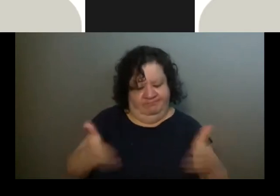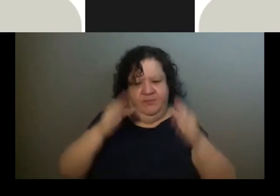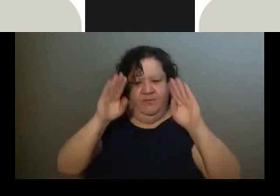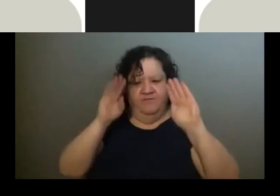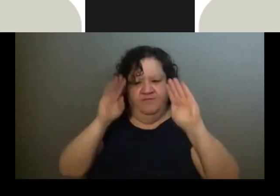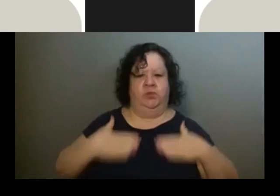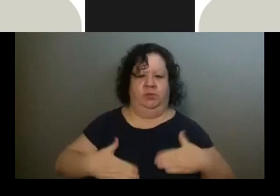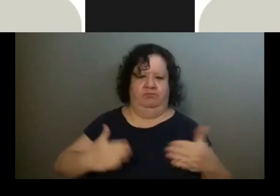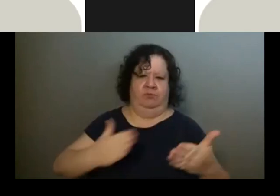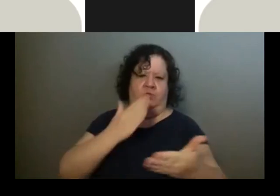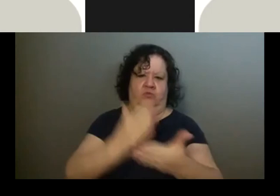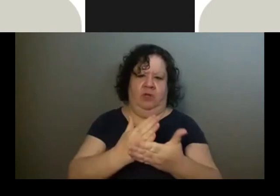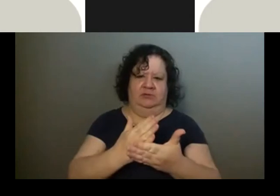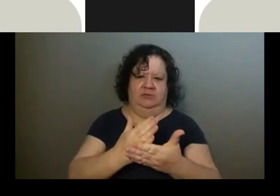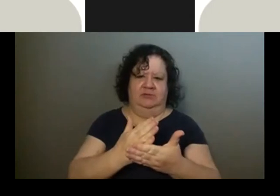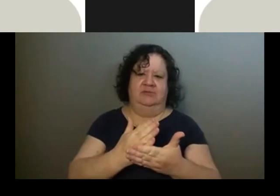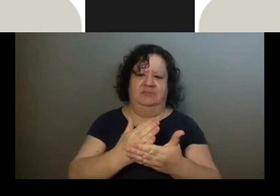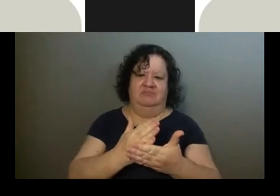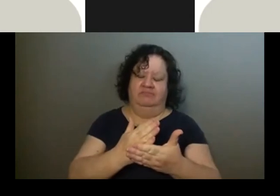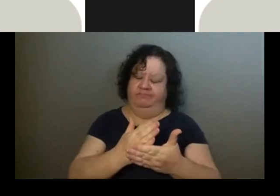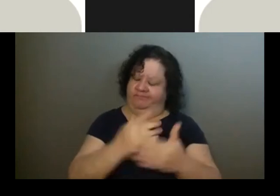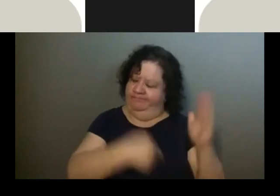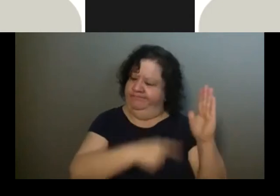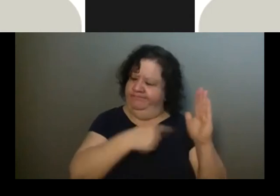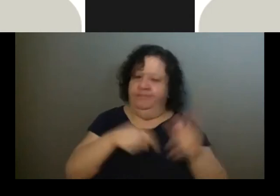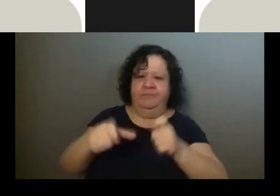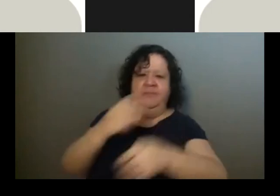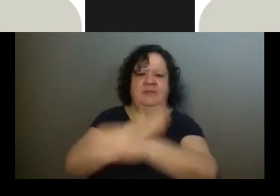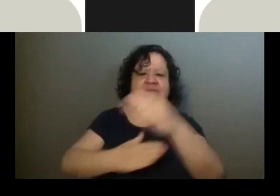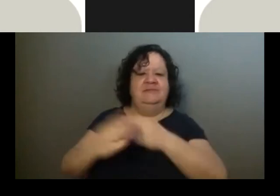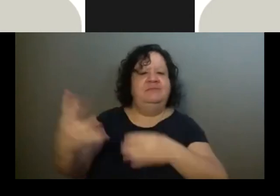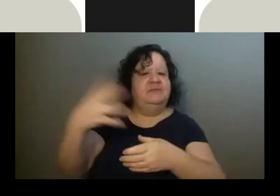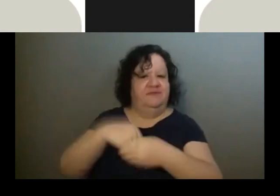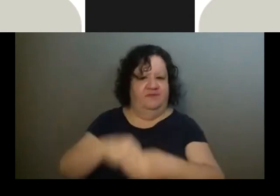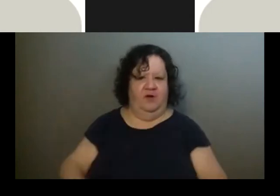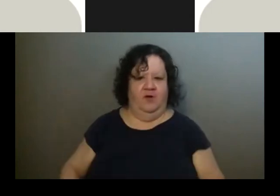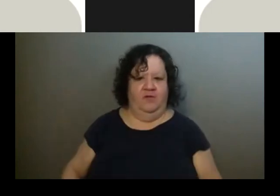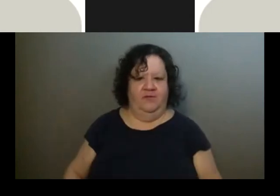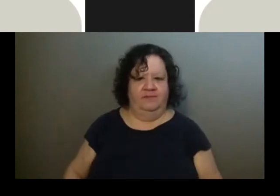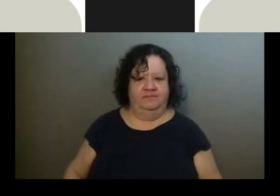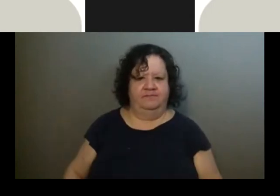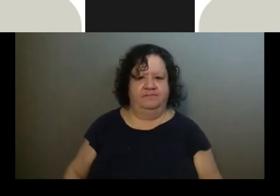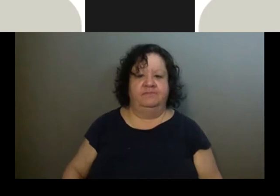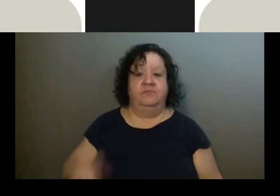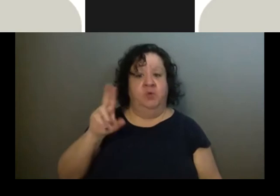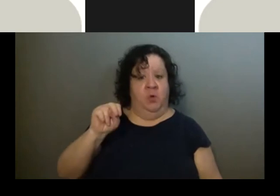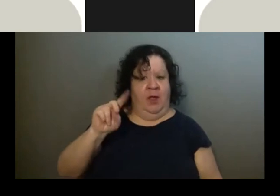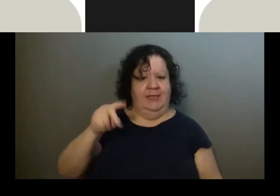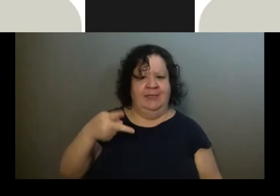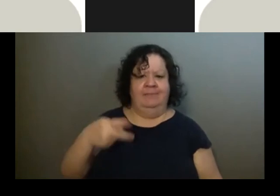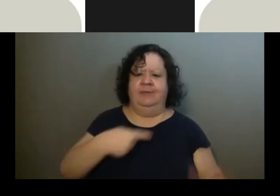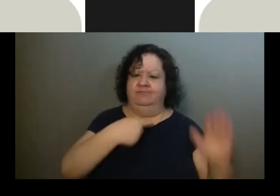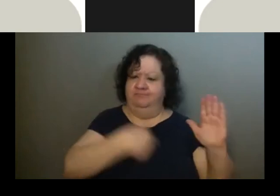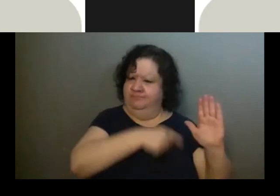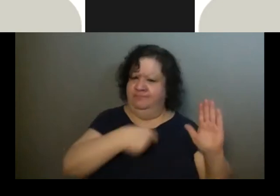interventions. We promote the active involvement of persons with disabilities and their representative organizations as co-creators